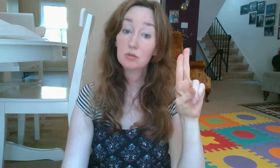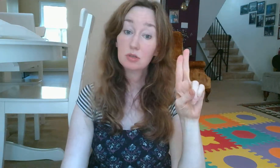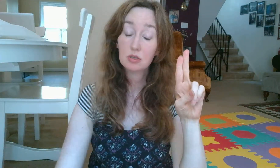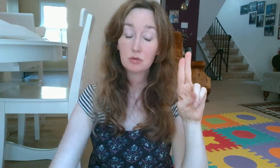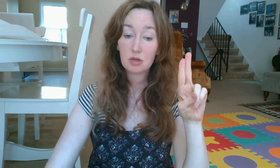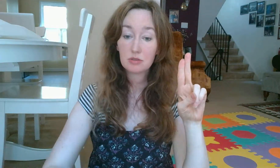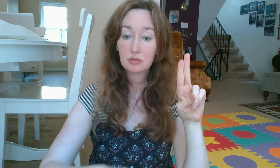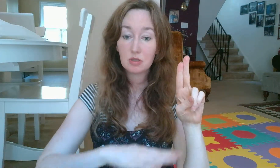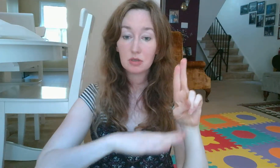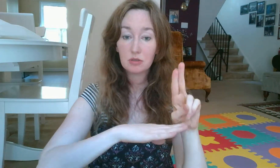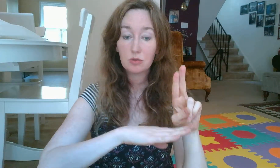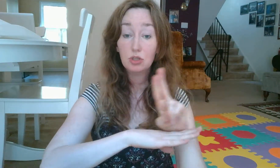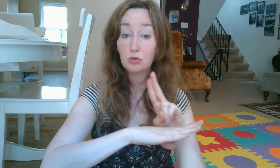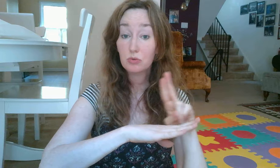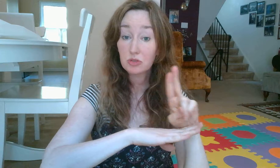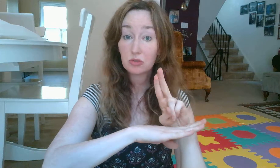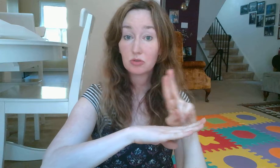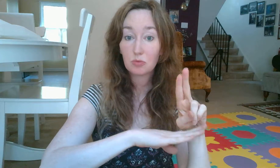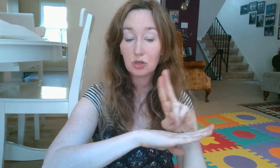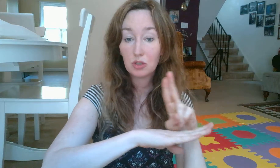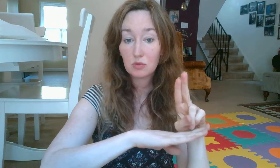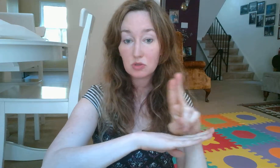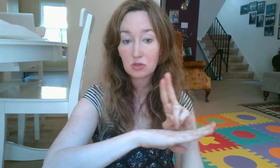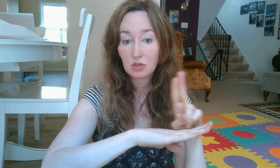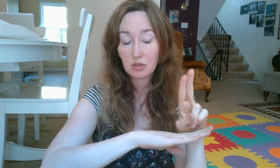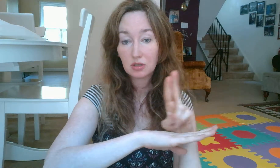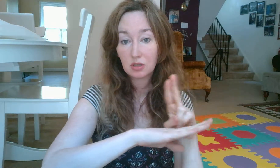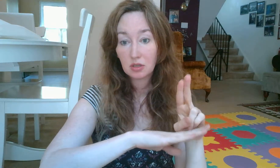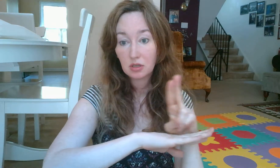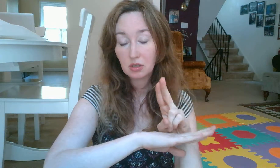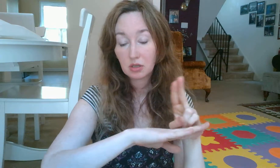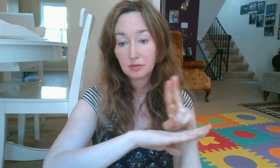U, you also know use, the word use.